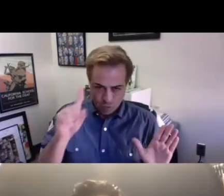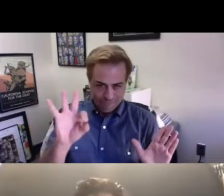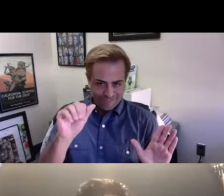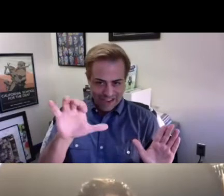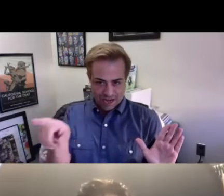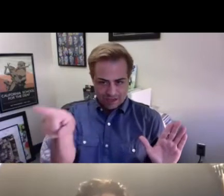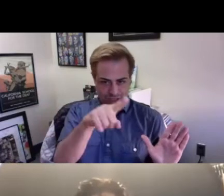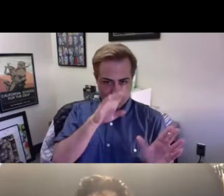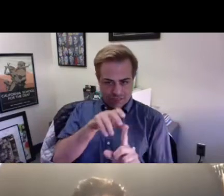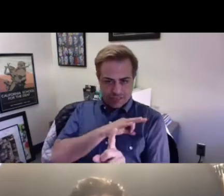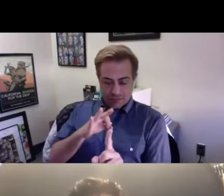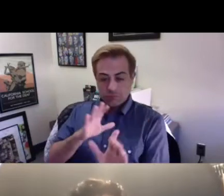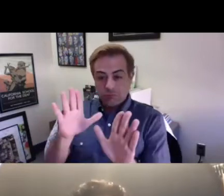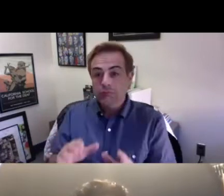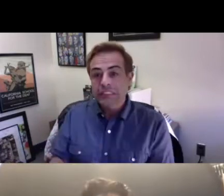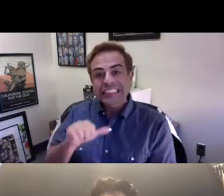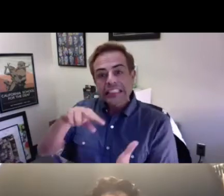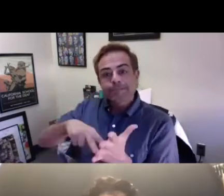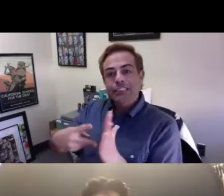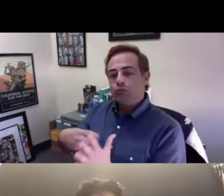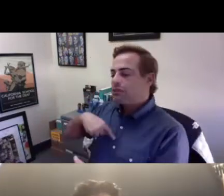at the same time. Both languages are not